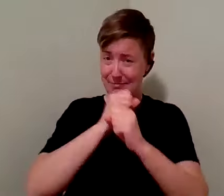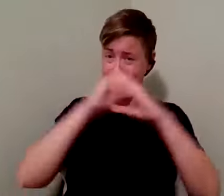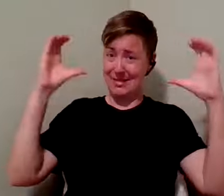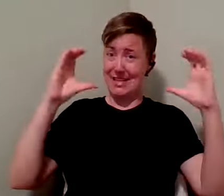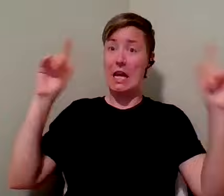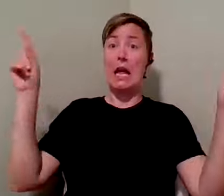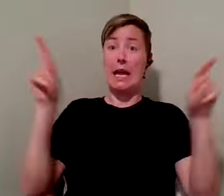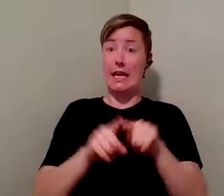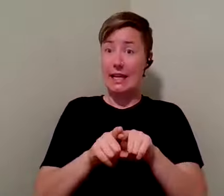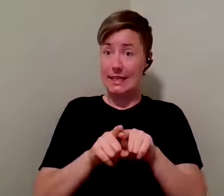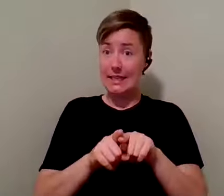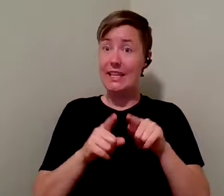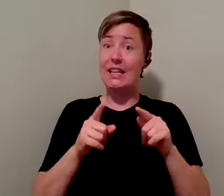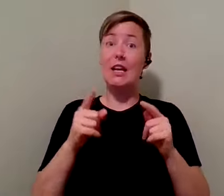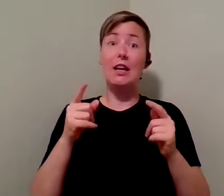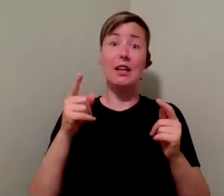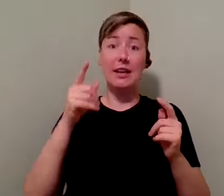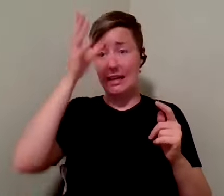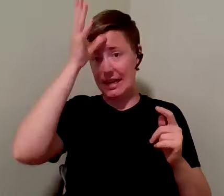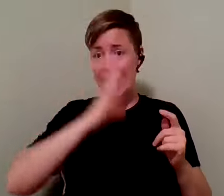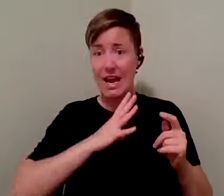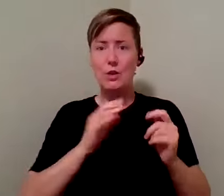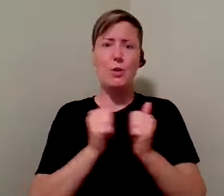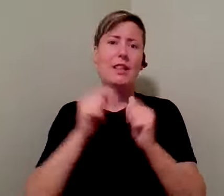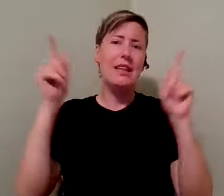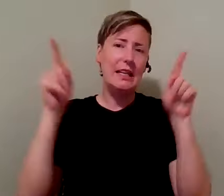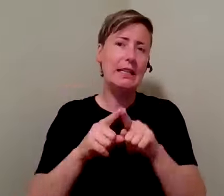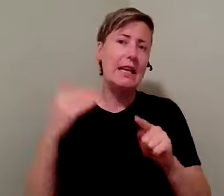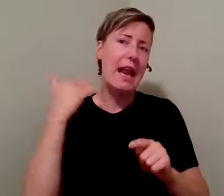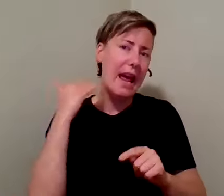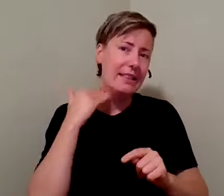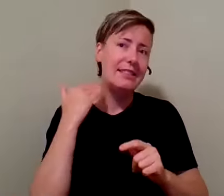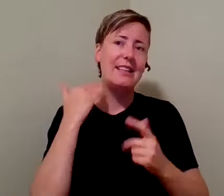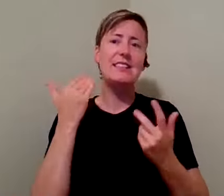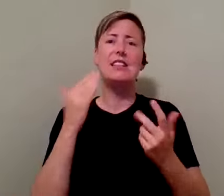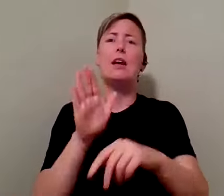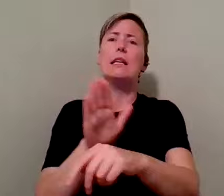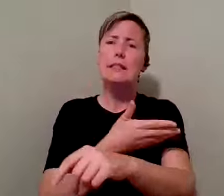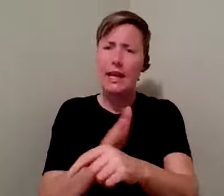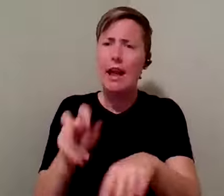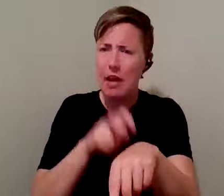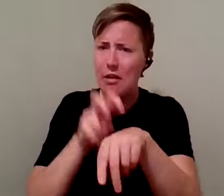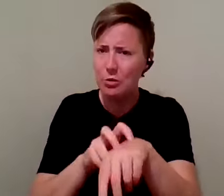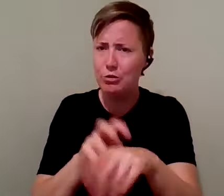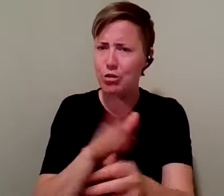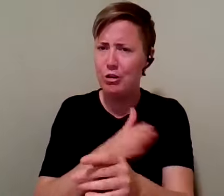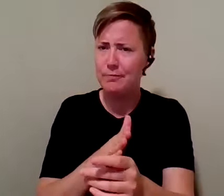nice Indian accents. Yes, let your minds wander free, singing Scottish and Irish songs around a piano. It was a